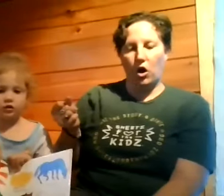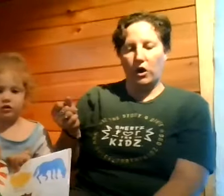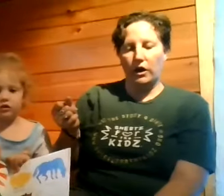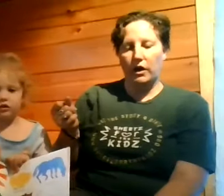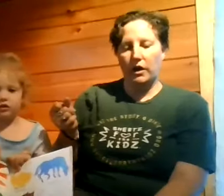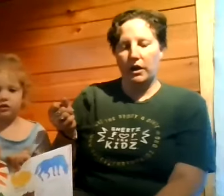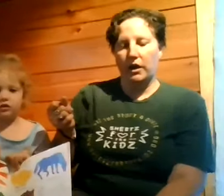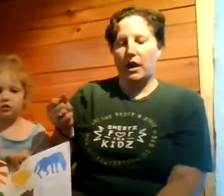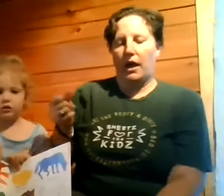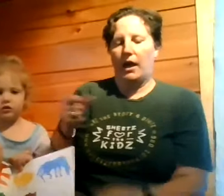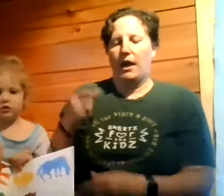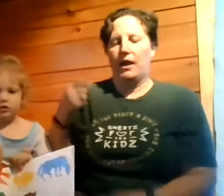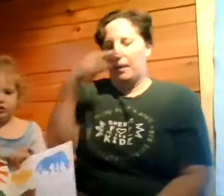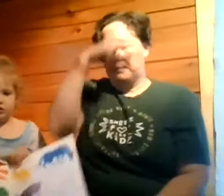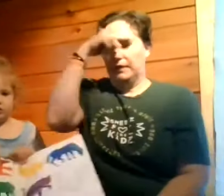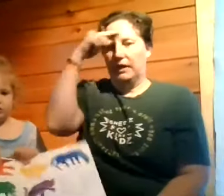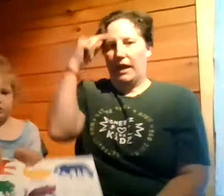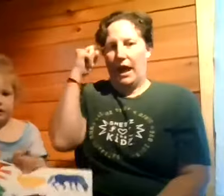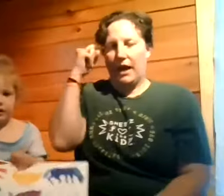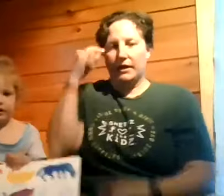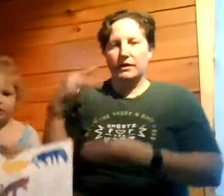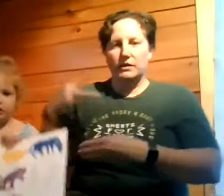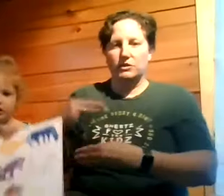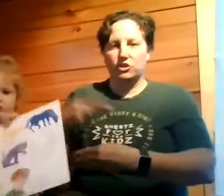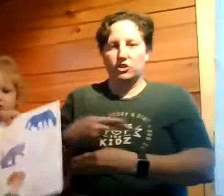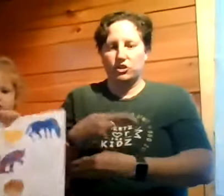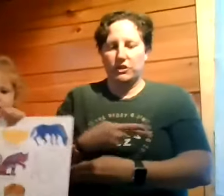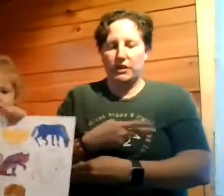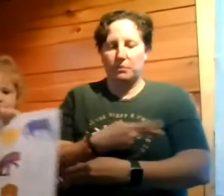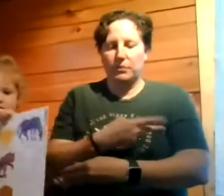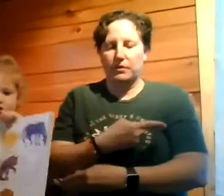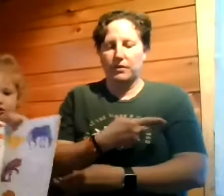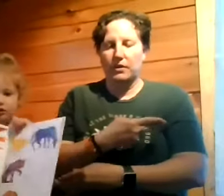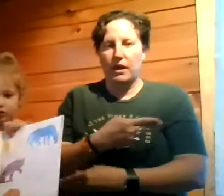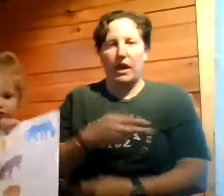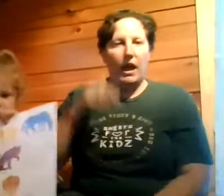dog, a black sheep, a